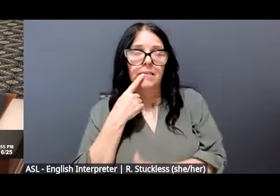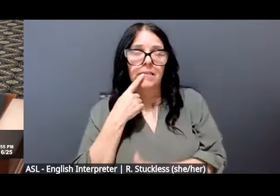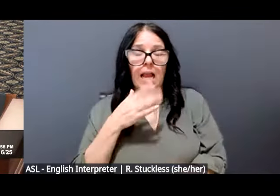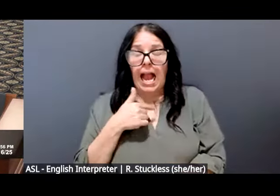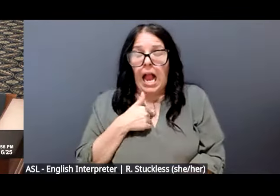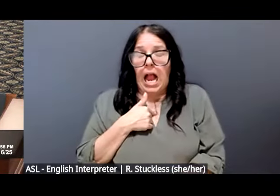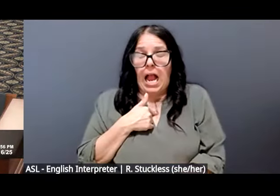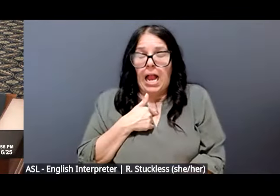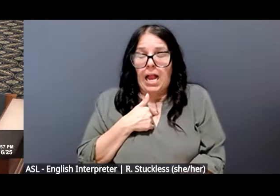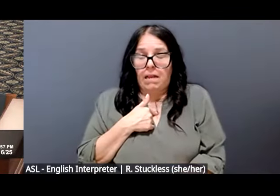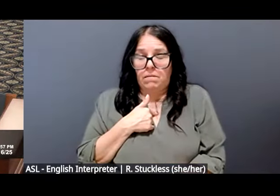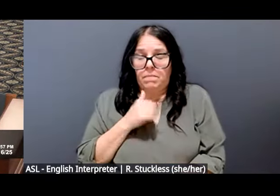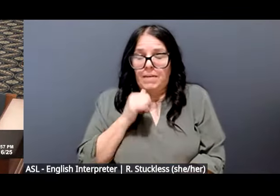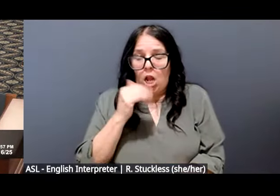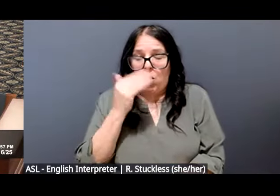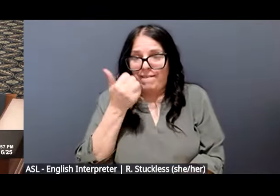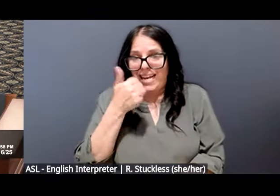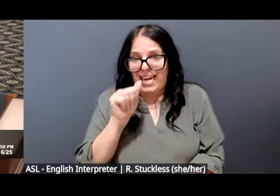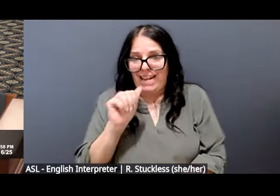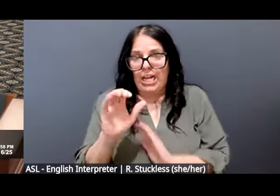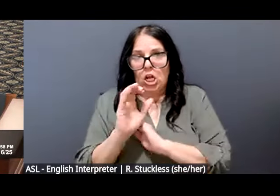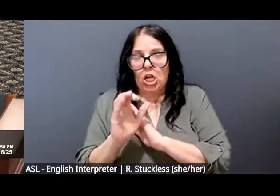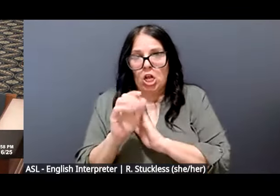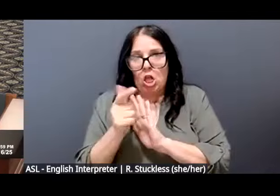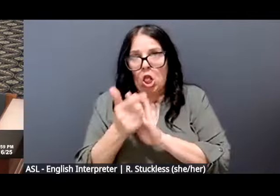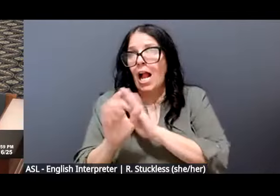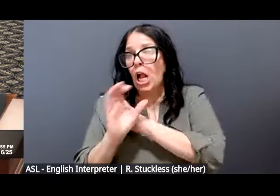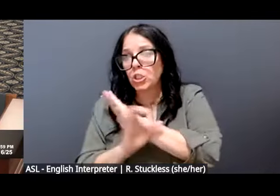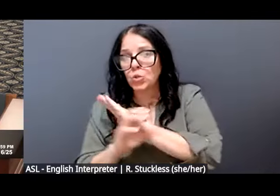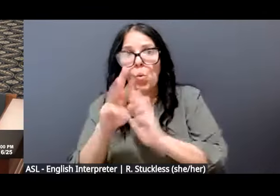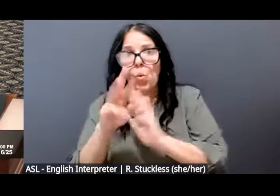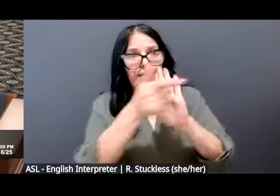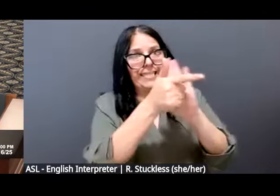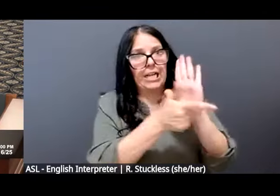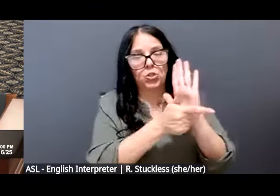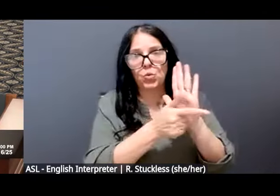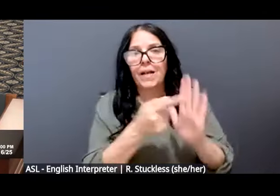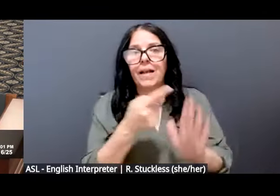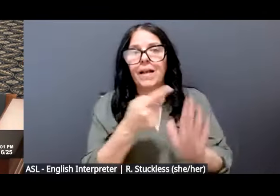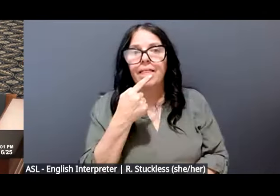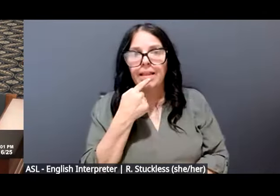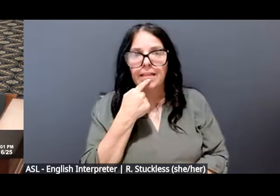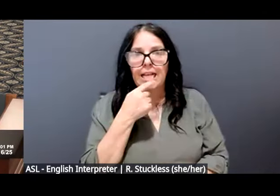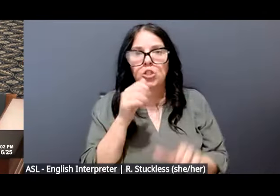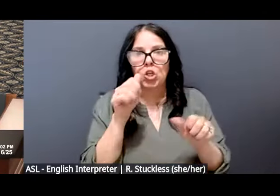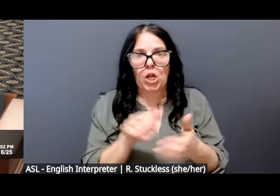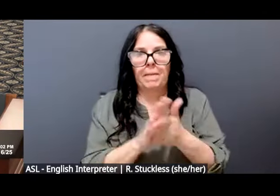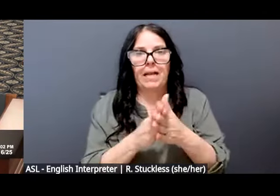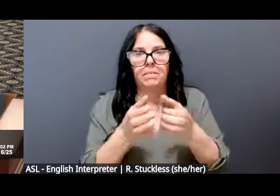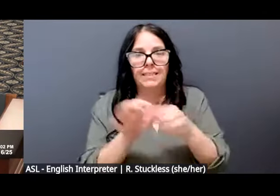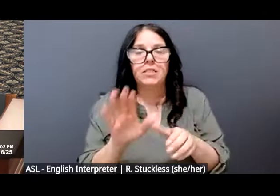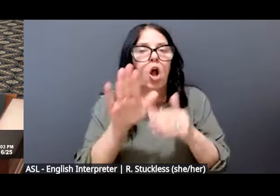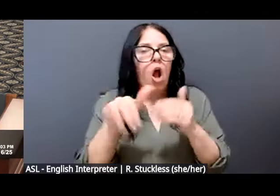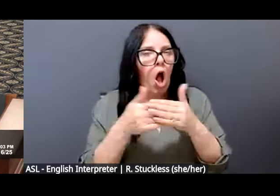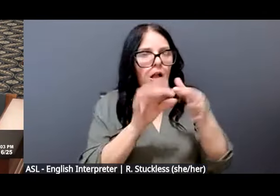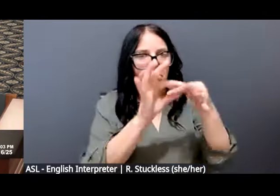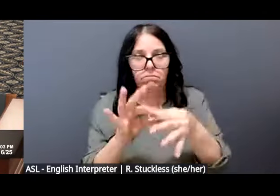that could lead to a two-tier voting system. All of Michigan law is cohesive. It's an on and off switch. Either you're a voter or you're not a